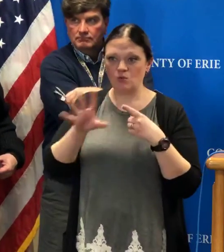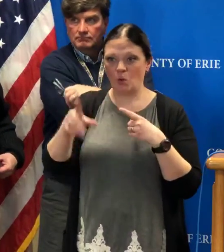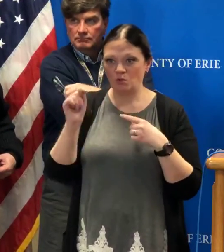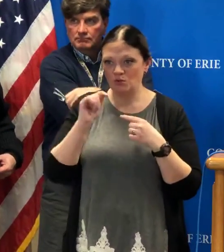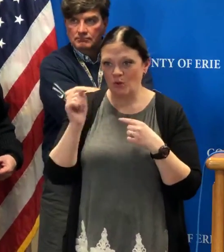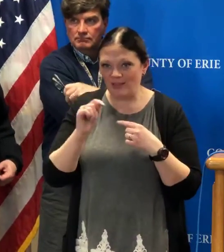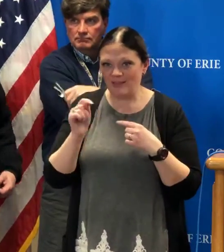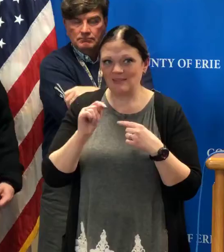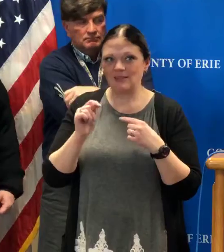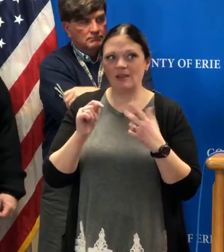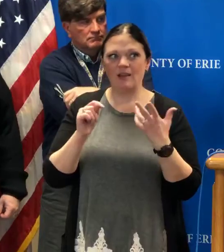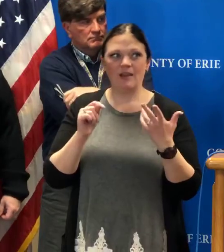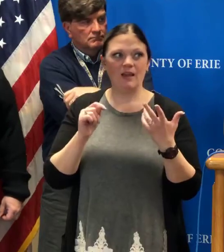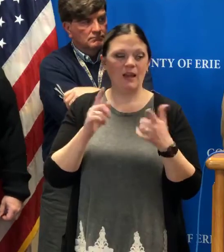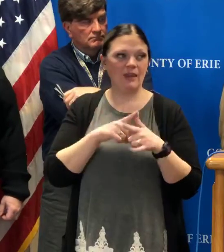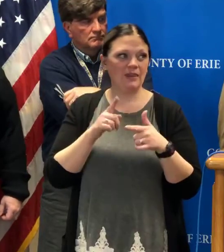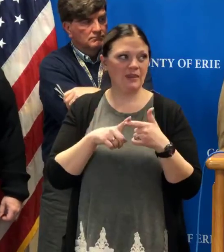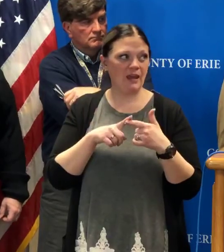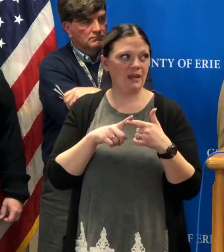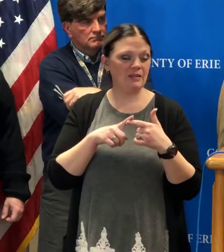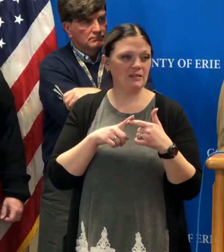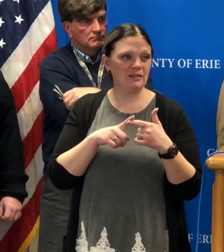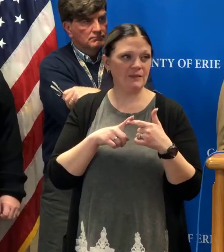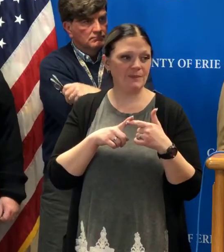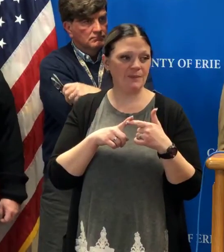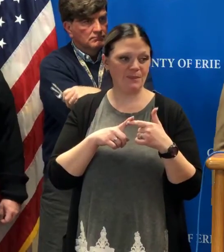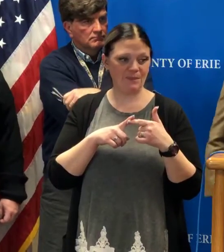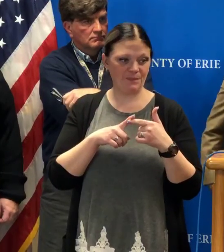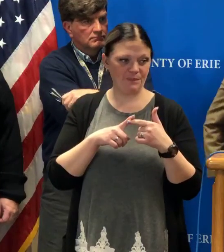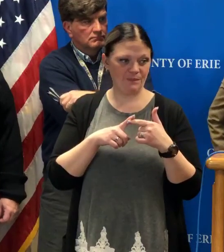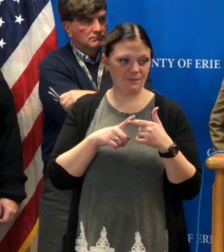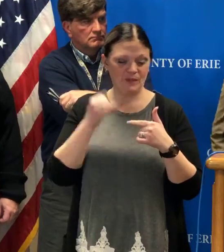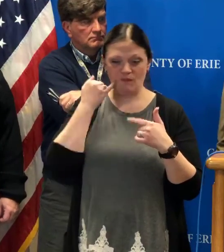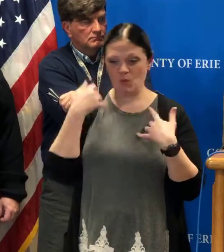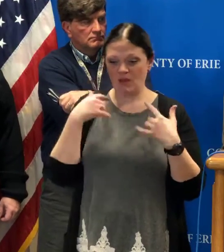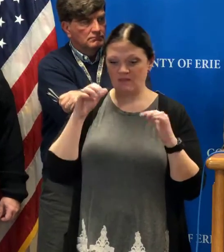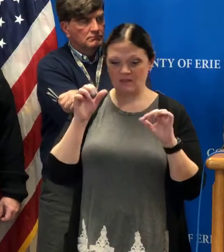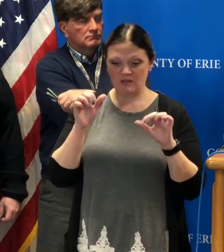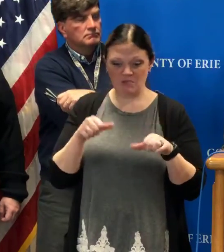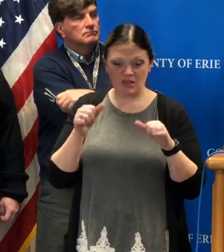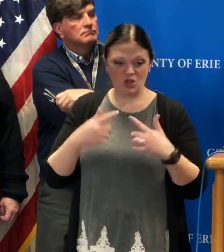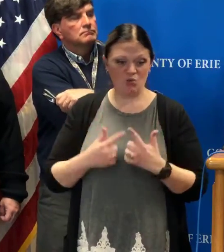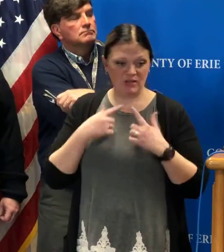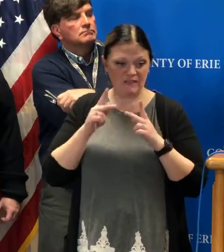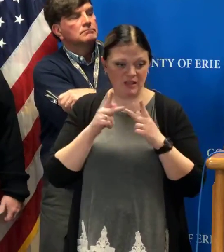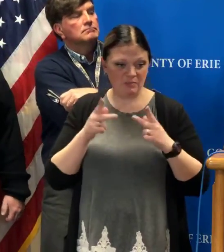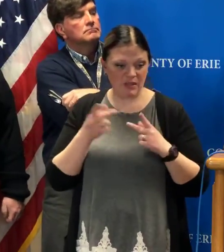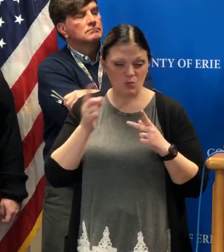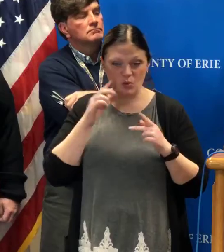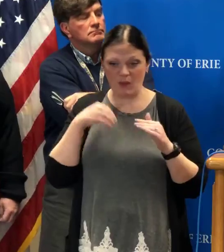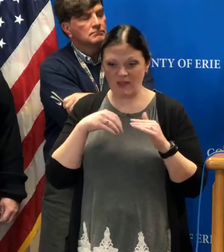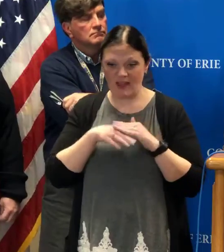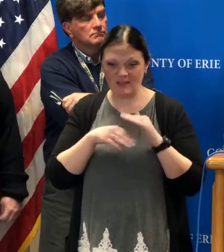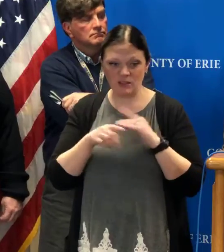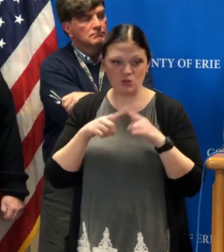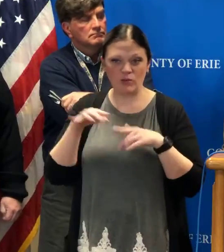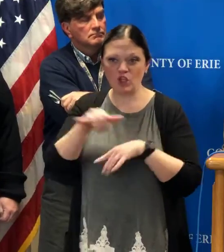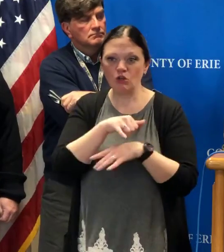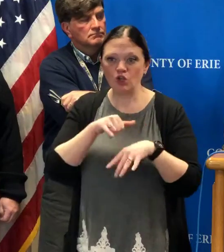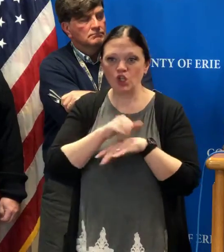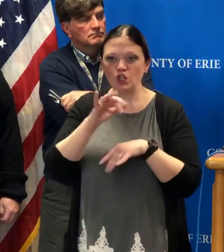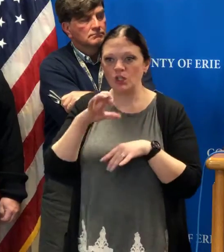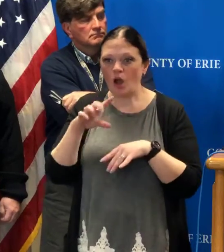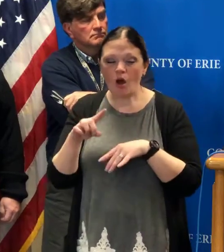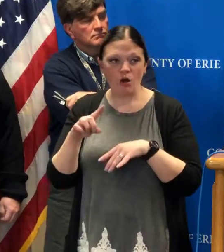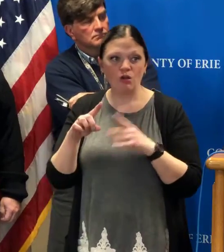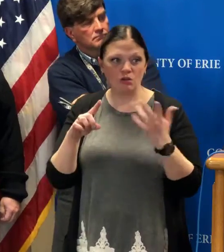toilet. And then if you have, ability, you live in a place where you have access to, a yard